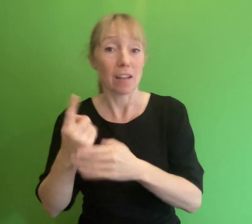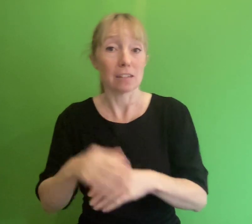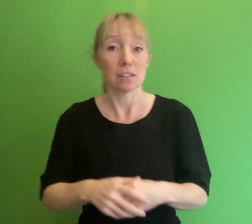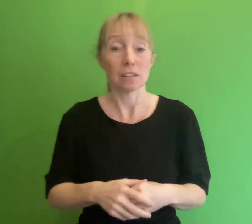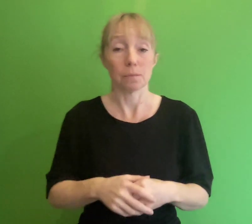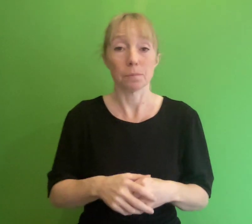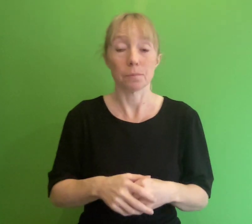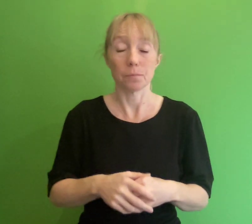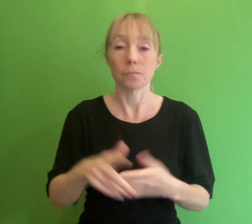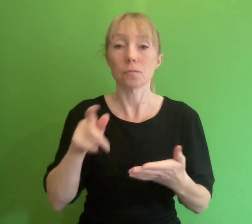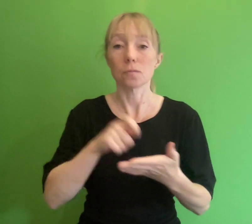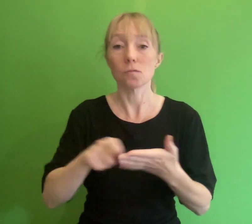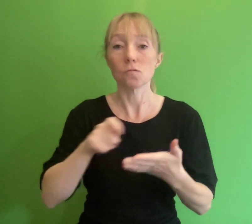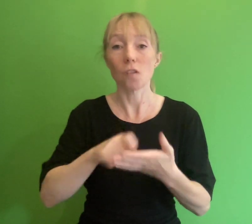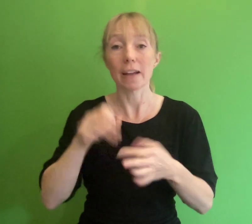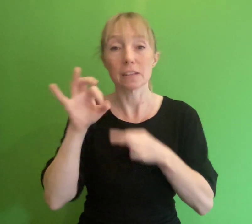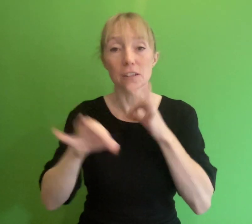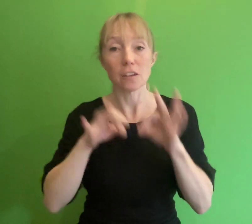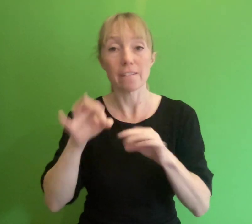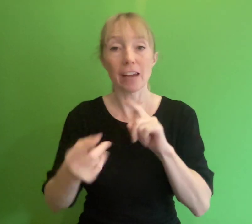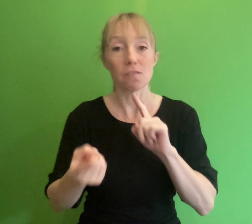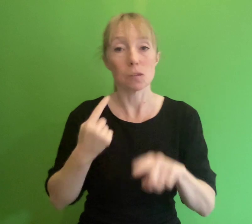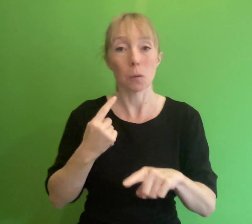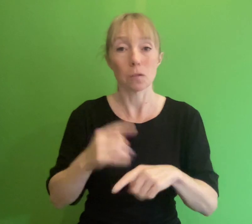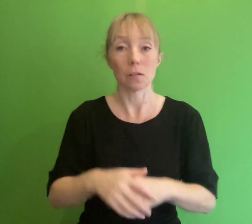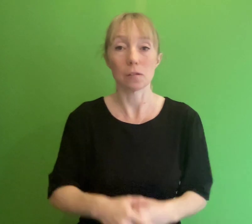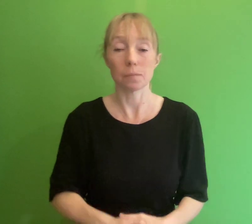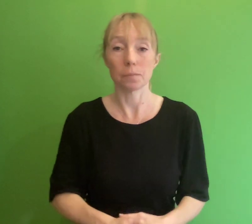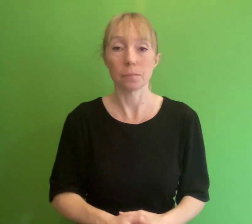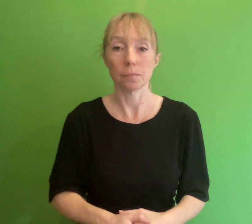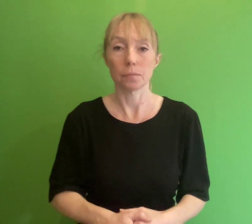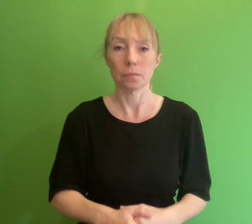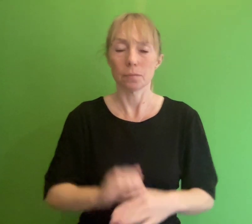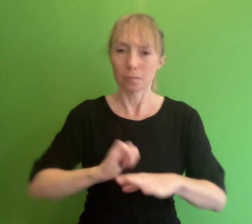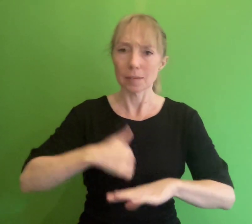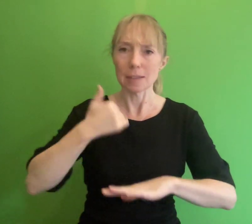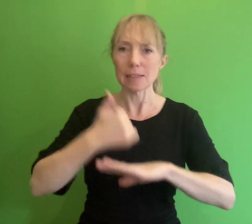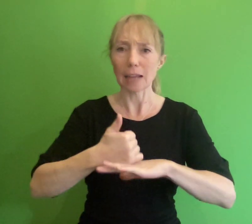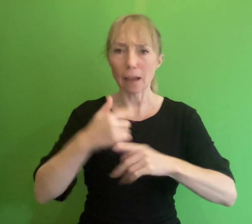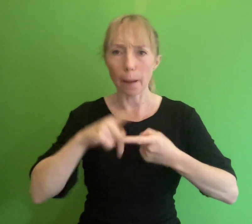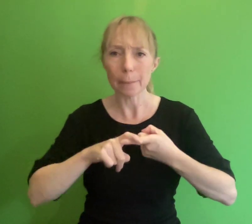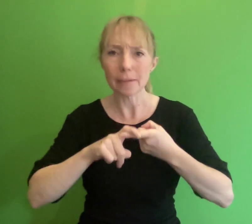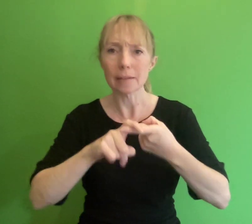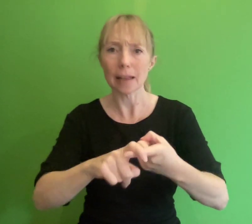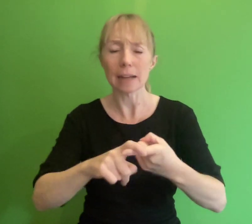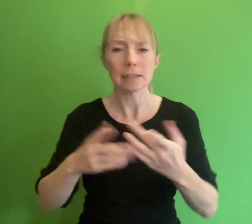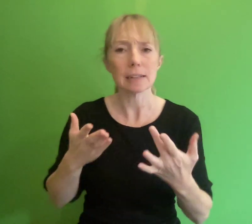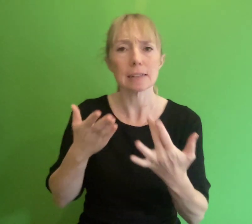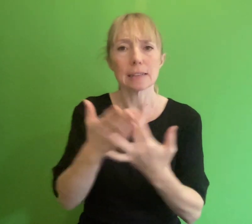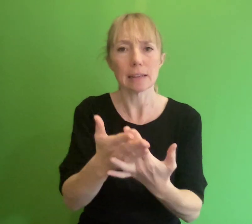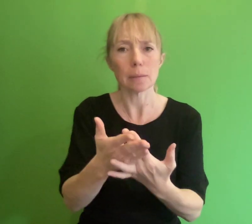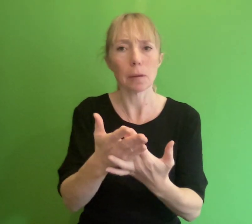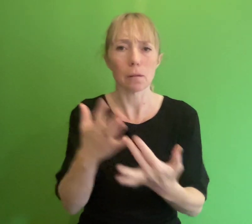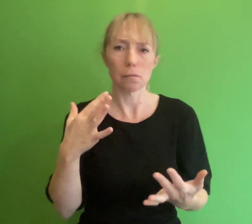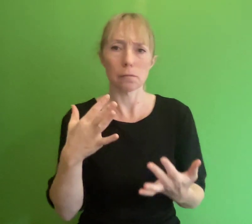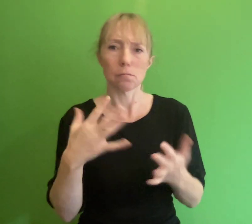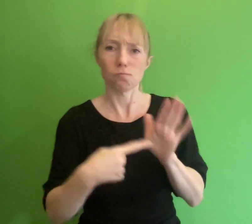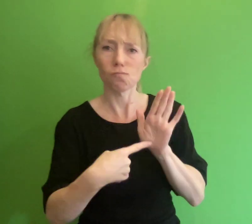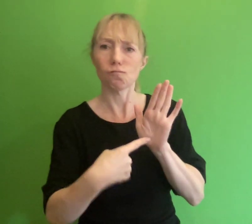Writers Survey Respondent. Put in place sustained, accessible and representative literature